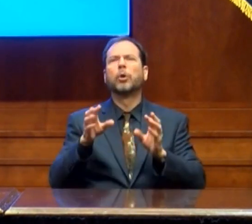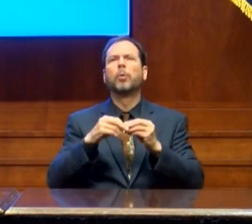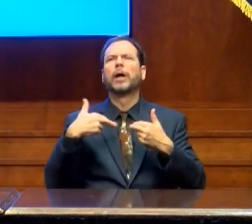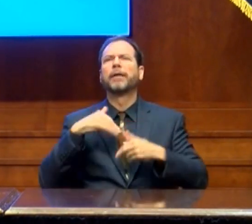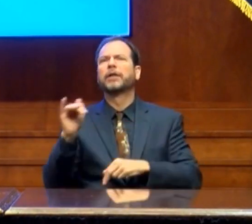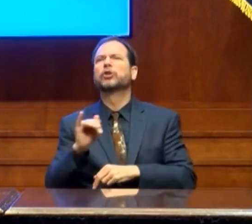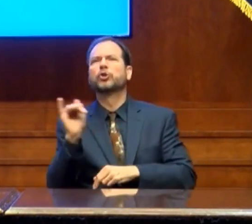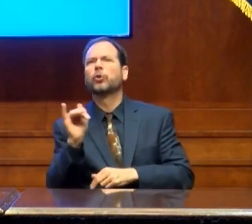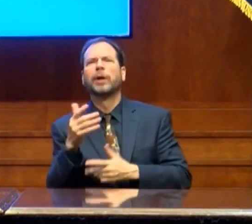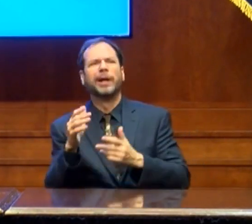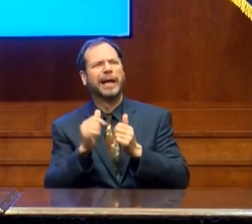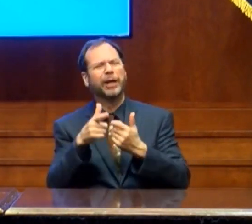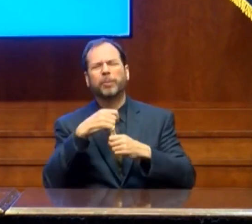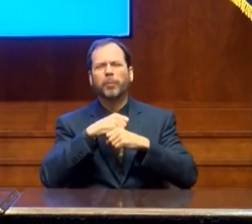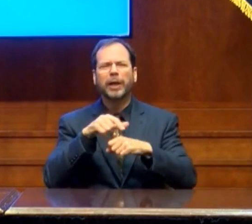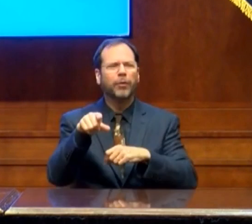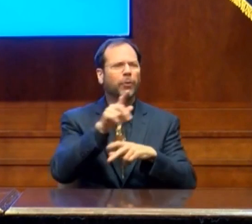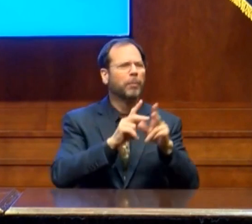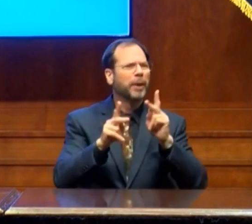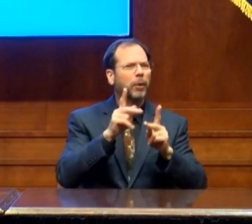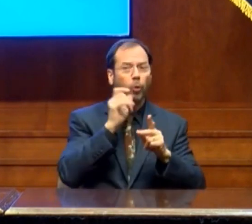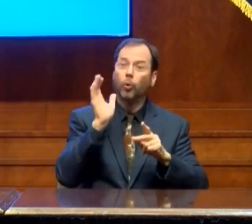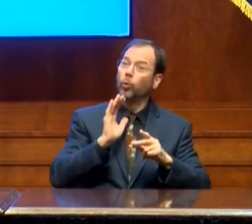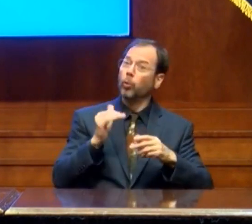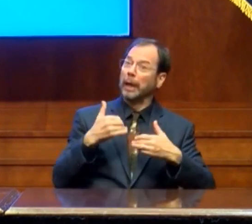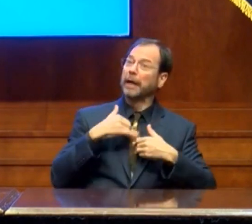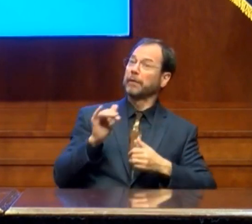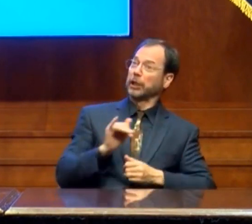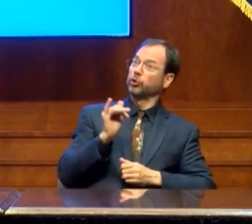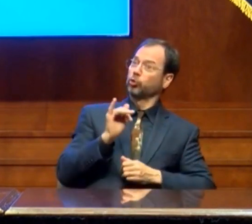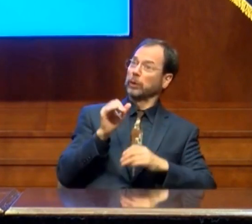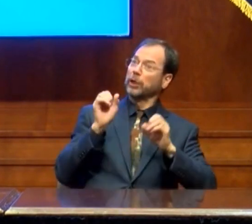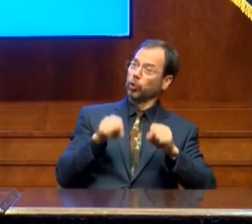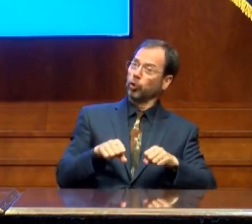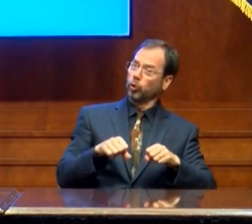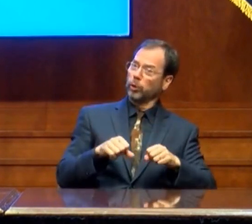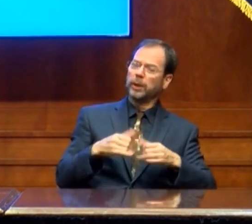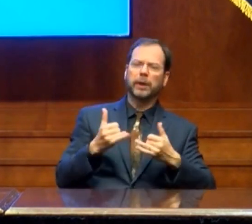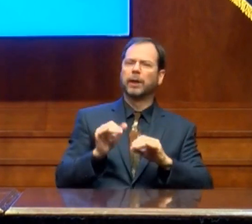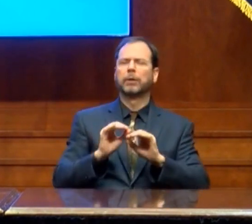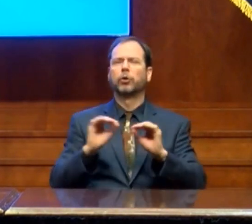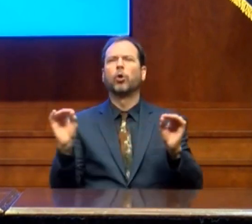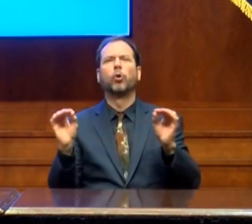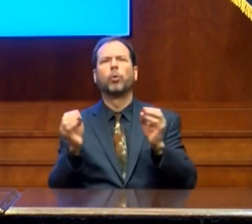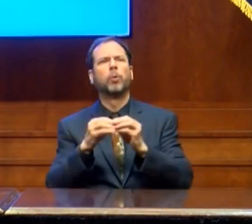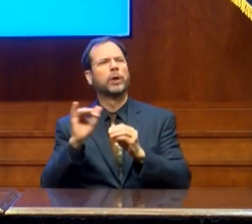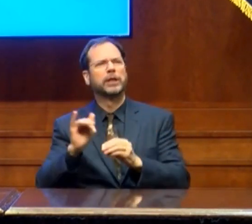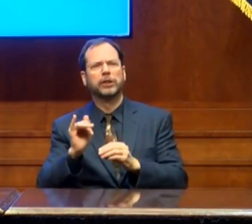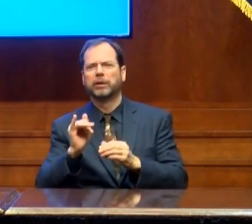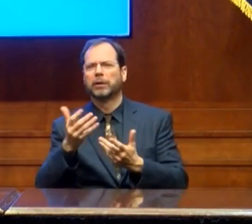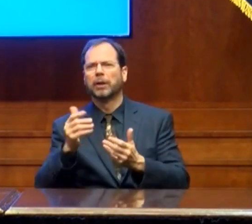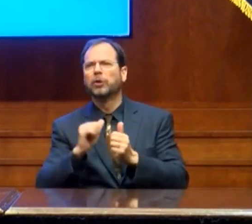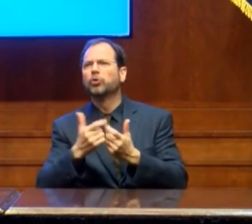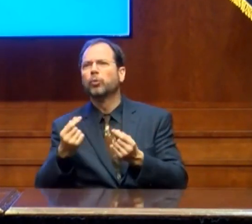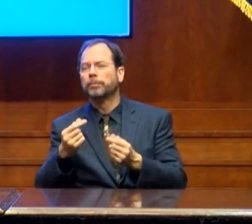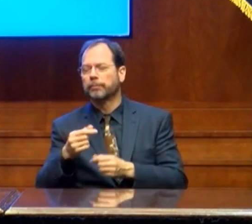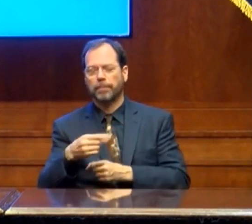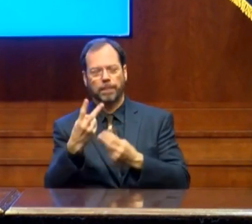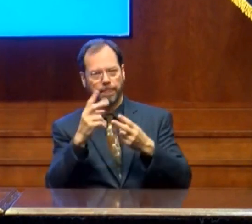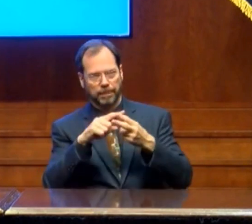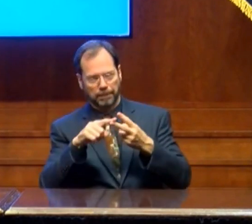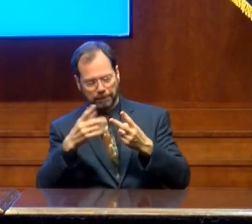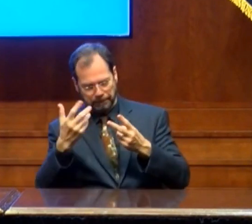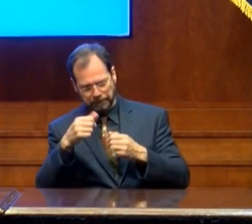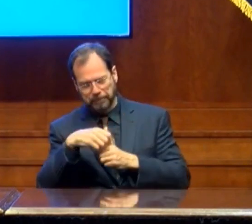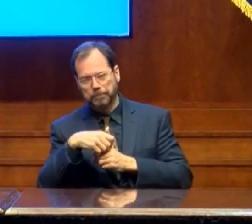company? What is Texas going to do to protect those people who used to be able to have access to that insurance but now no longer can get it?